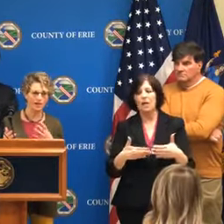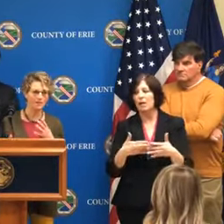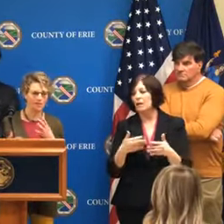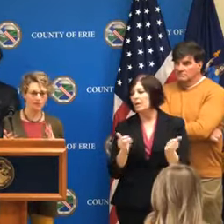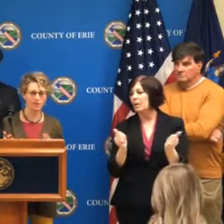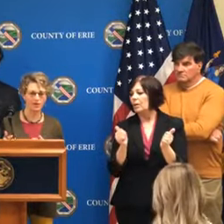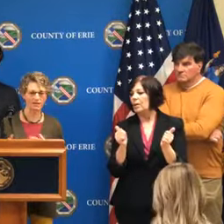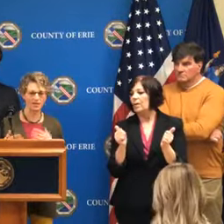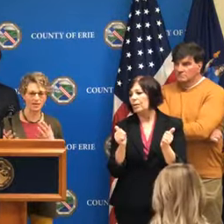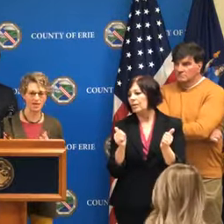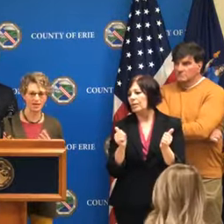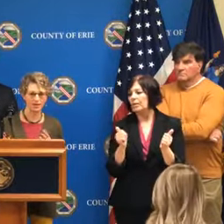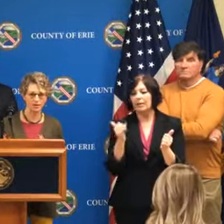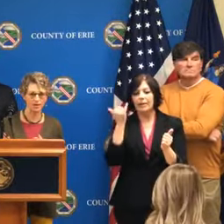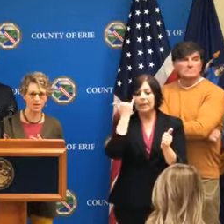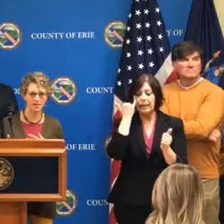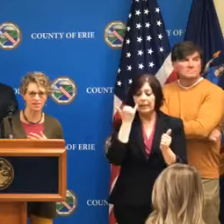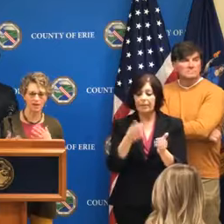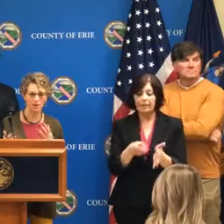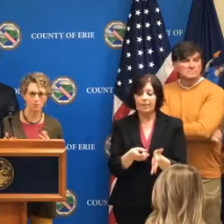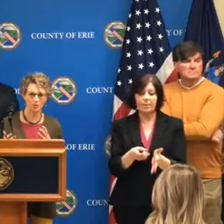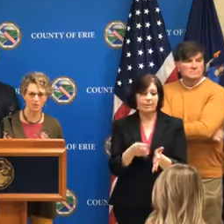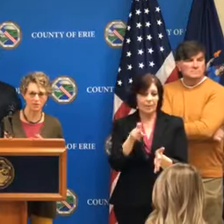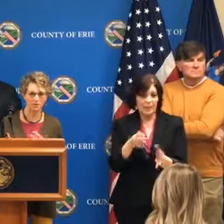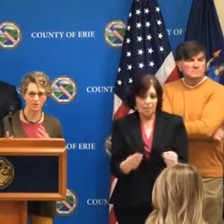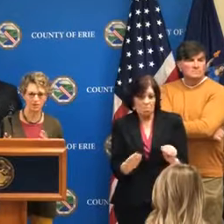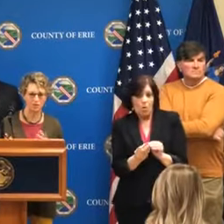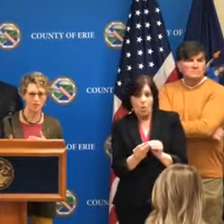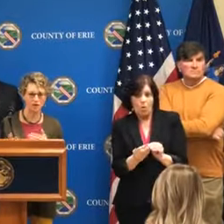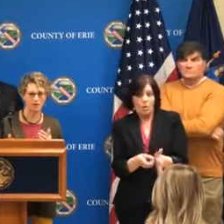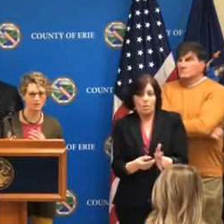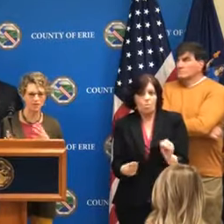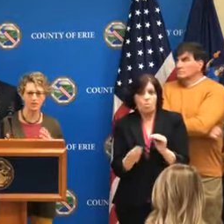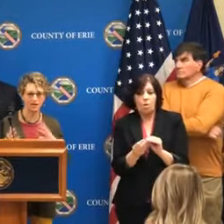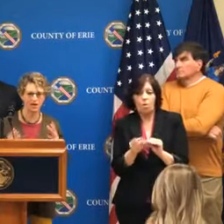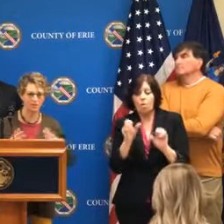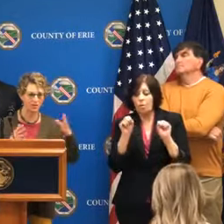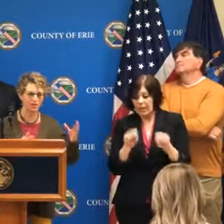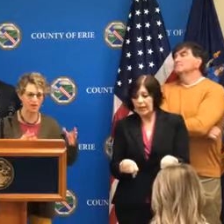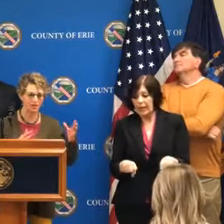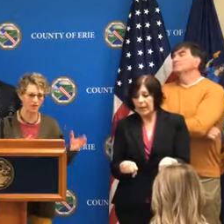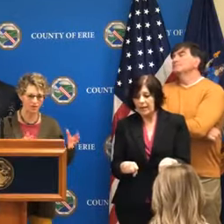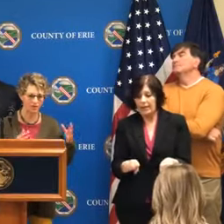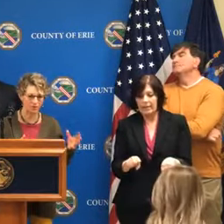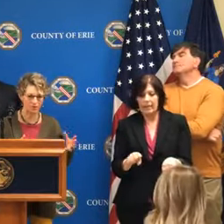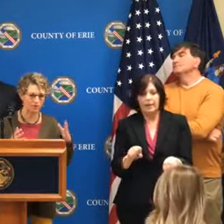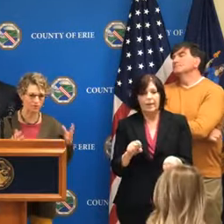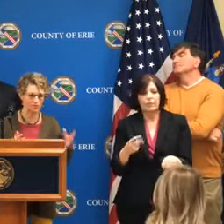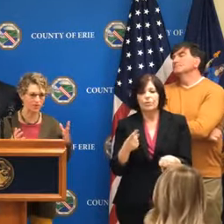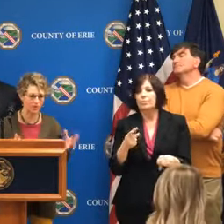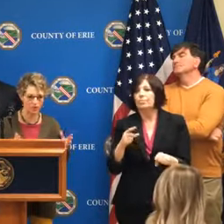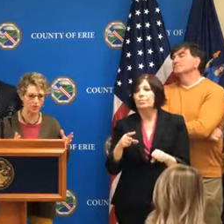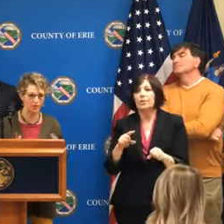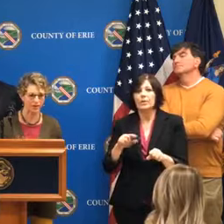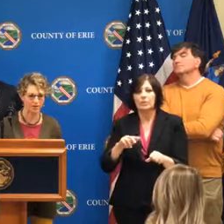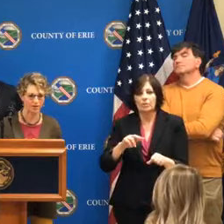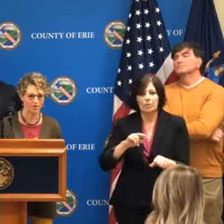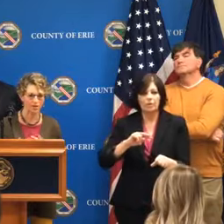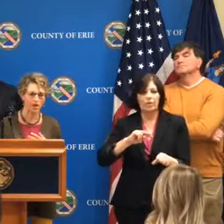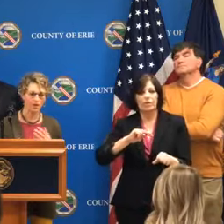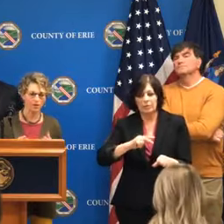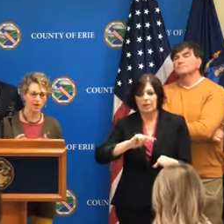with if the demand increases, we'll be able to do second periods of runs or even a third period